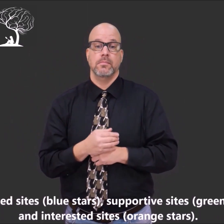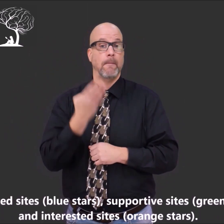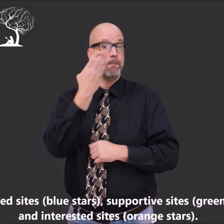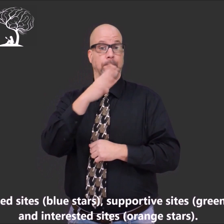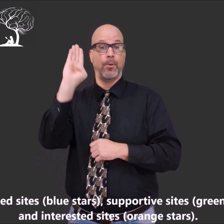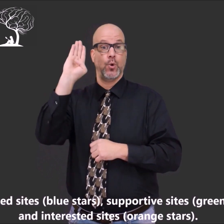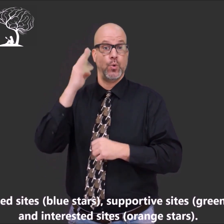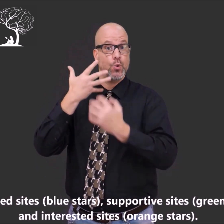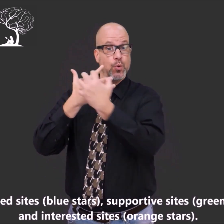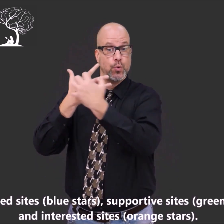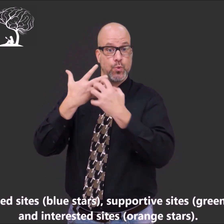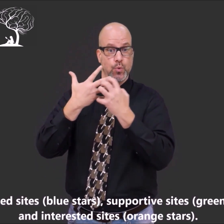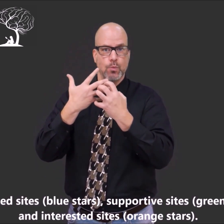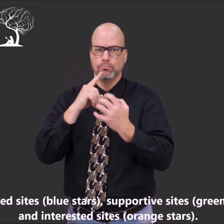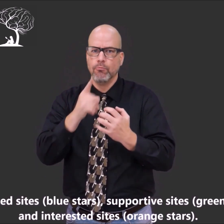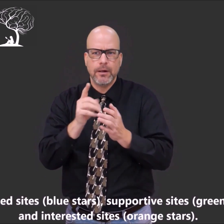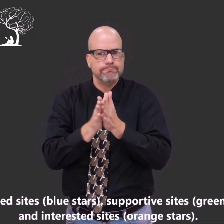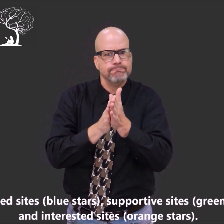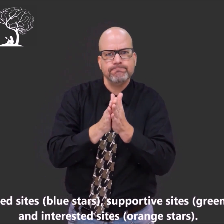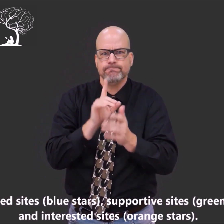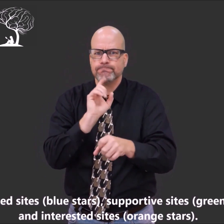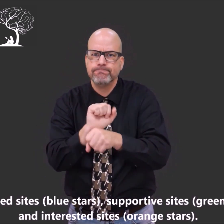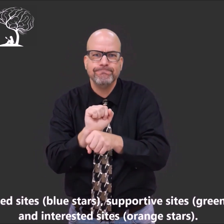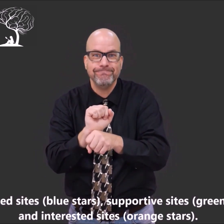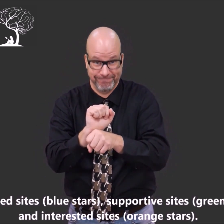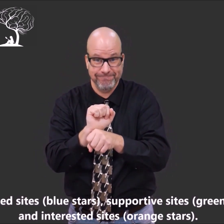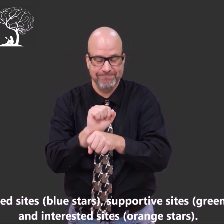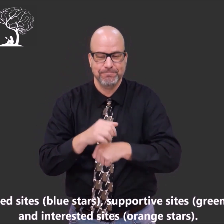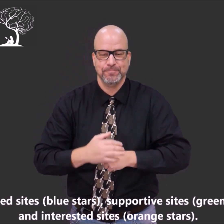committed sites, indicated by blue stars,